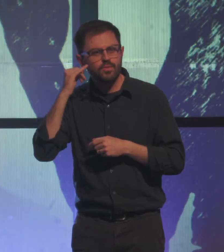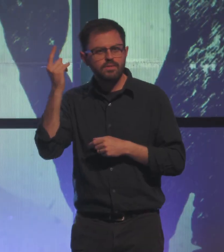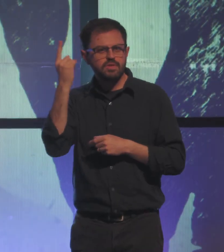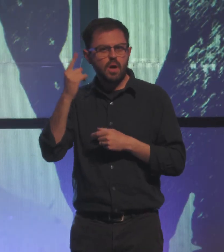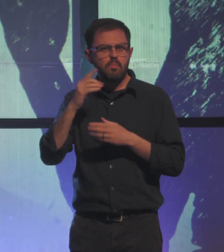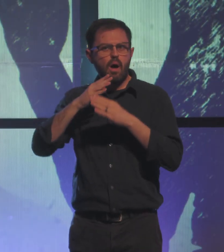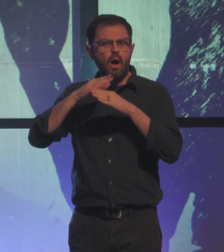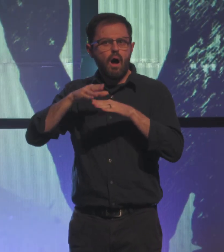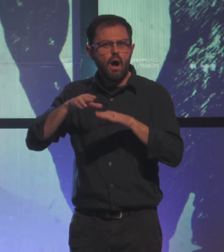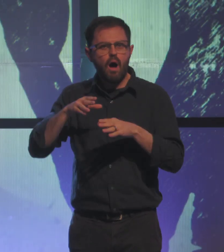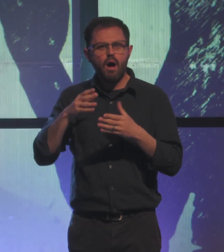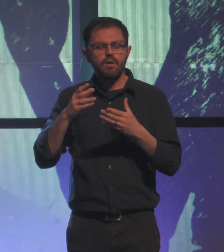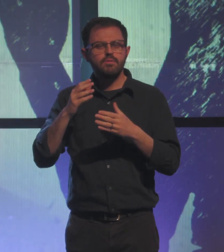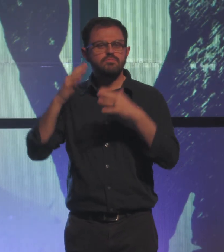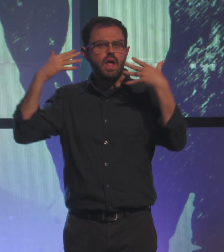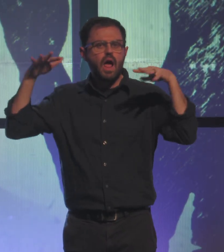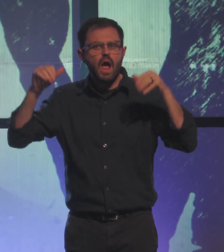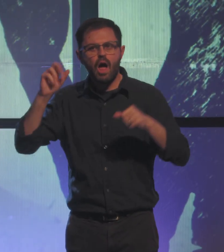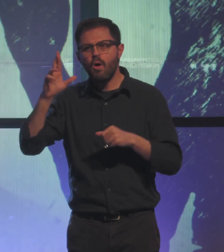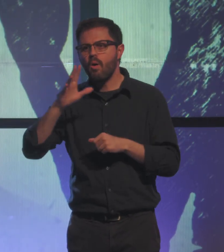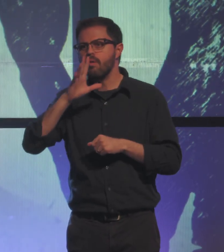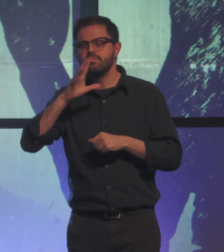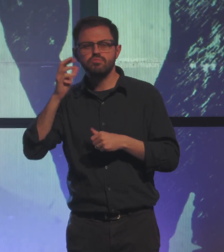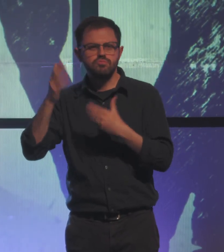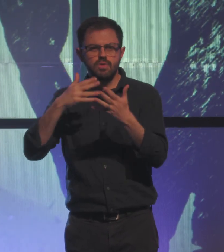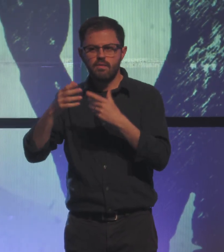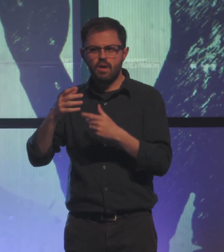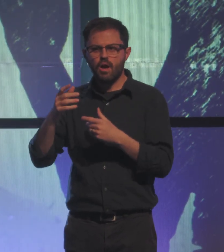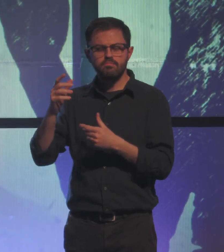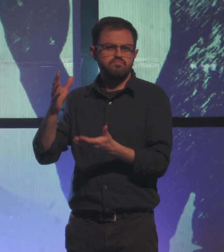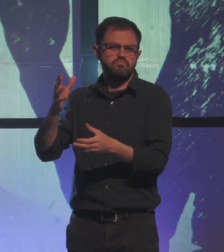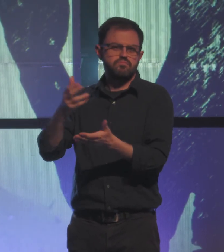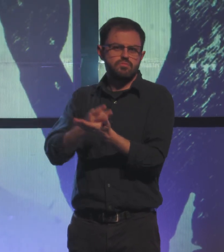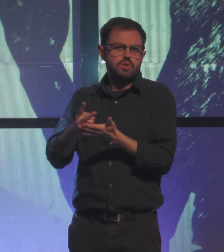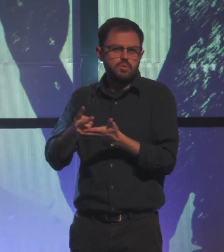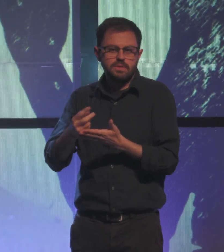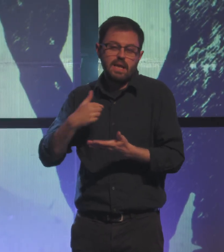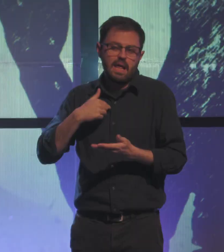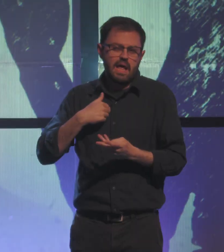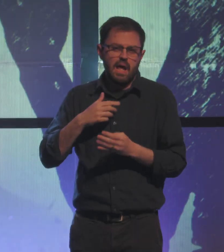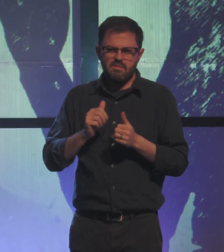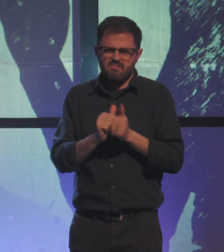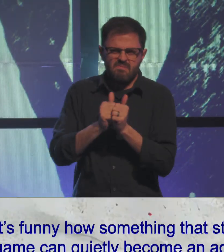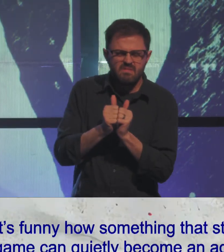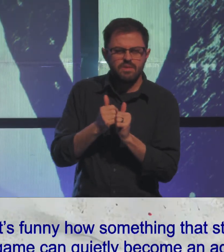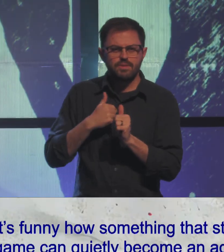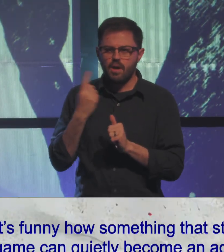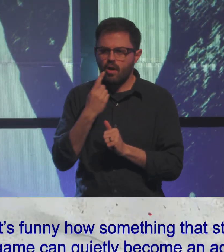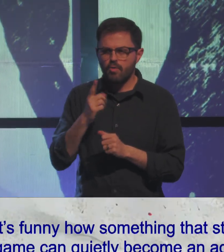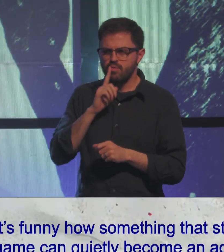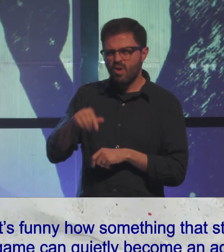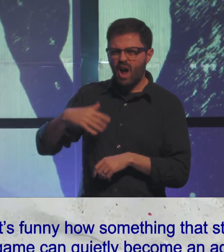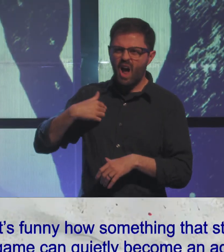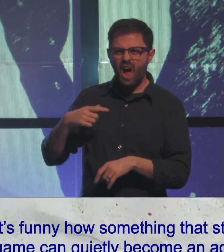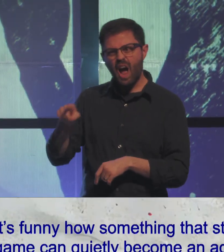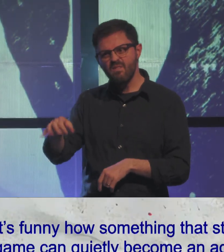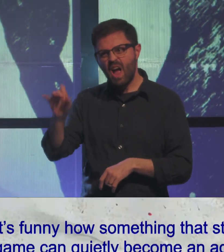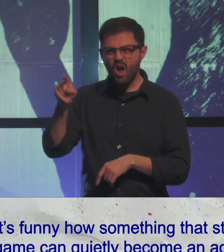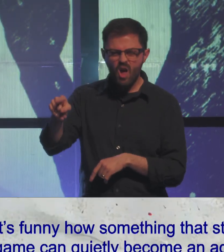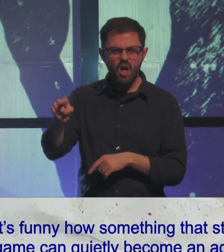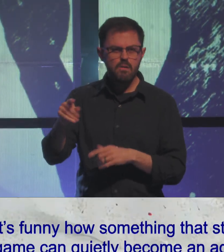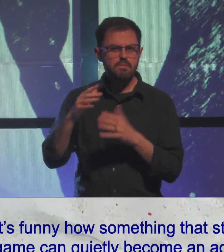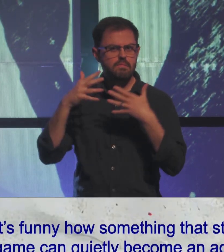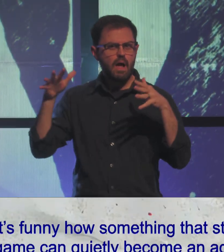lose. You're out of here. I'm competitive, so I definitely made sure. I found you. And it's